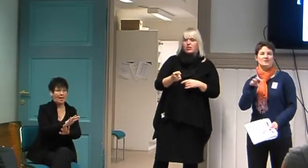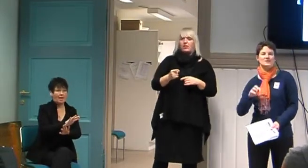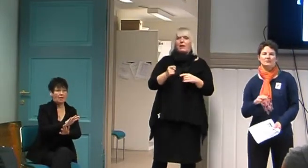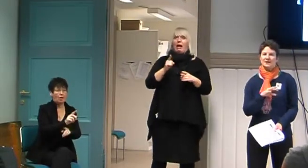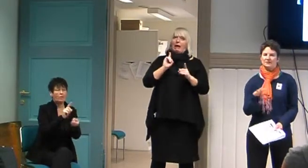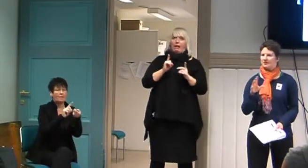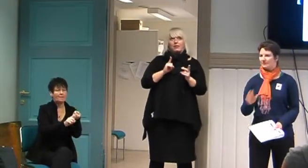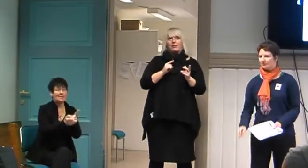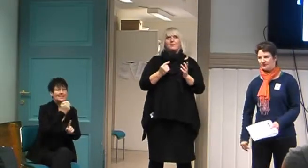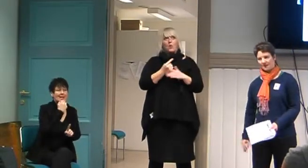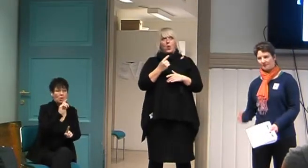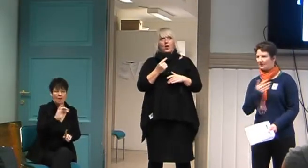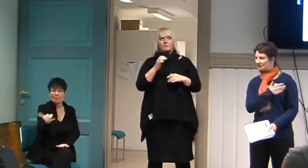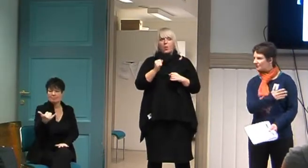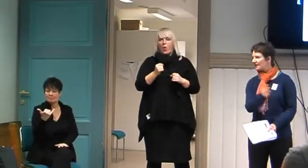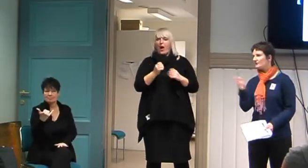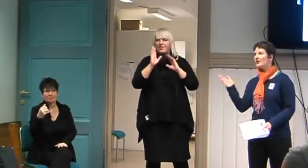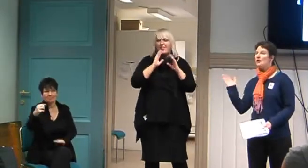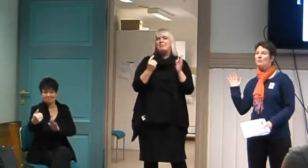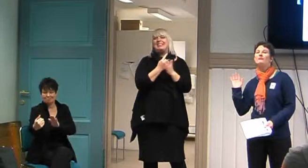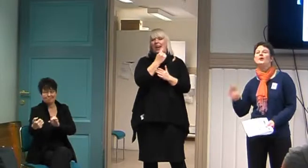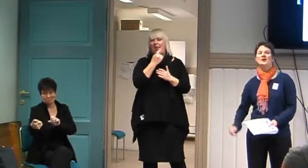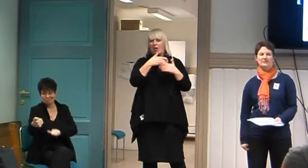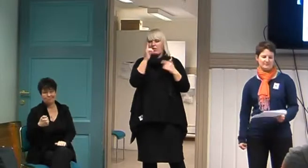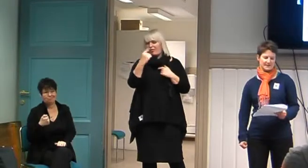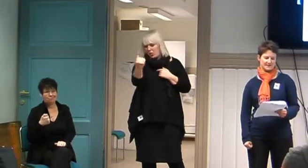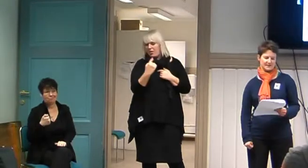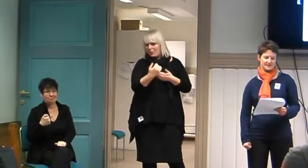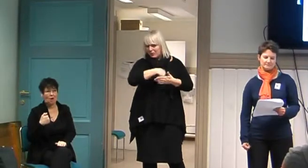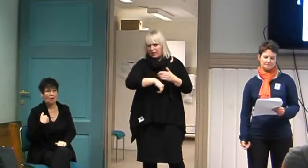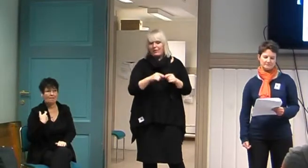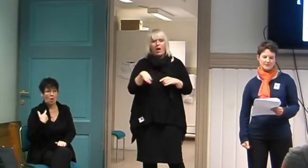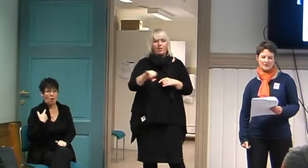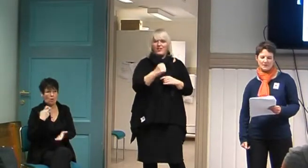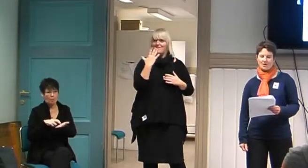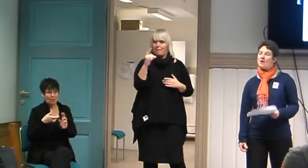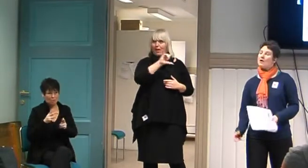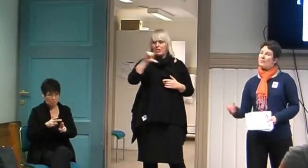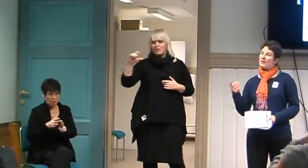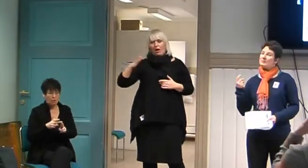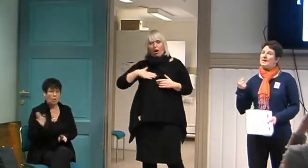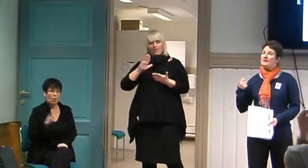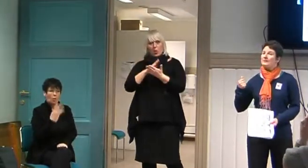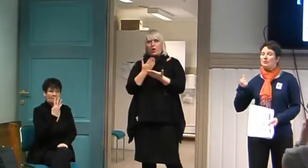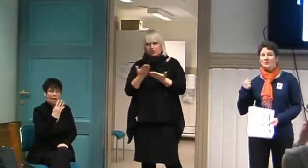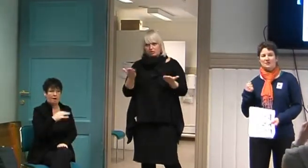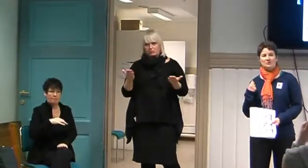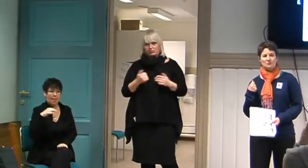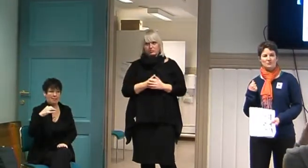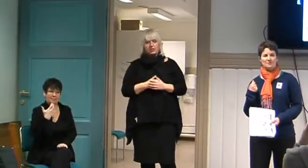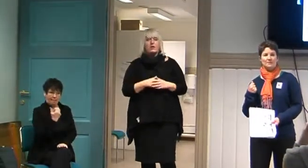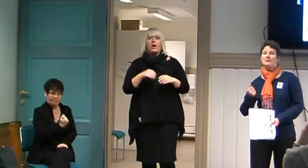that you need to arrange a special day, but we can do that for all 5 palaces. Where we have